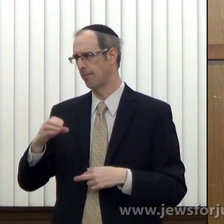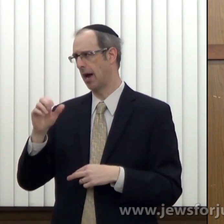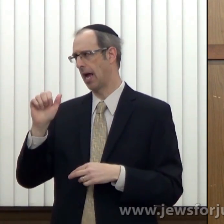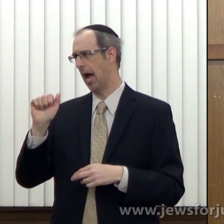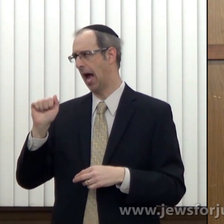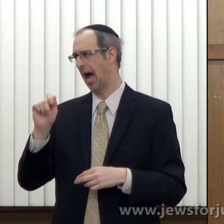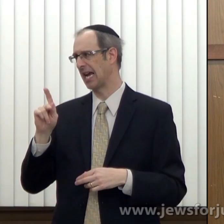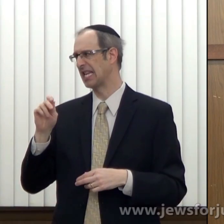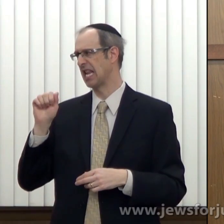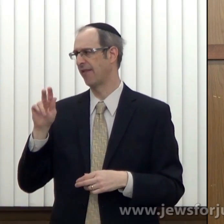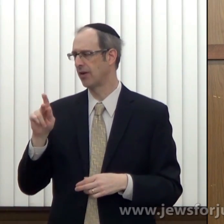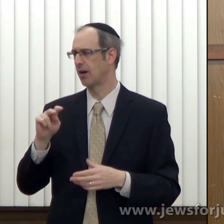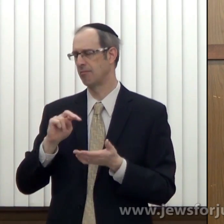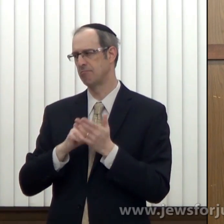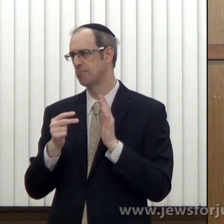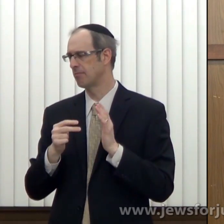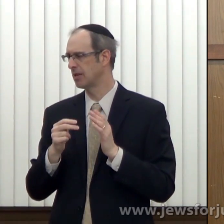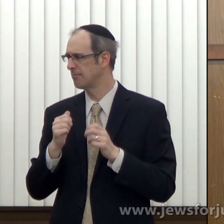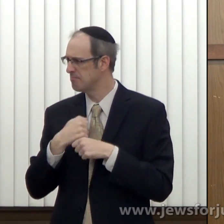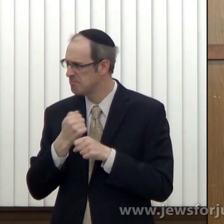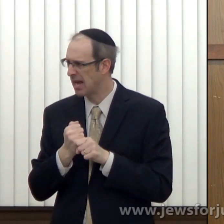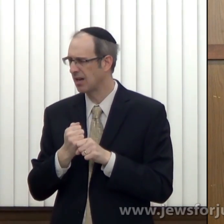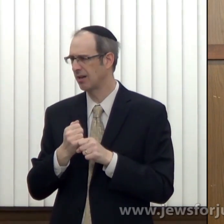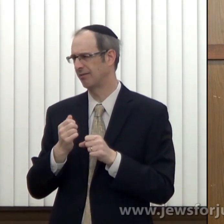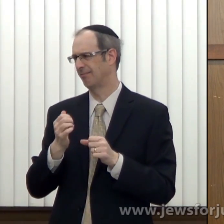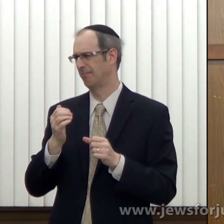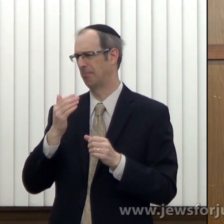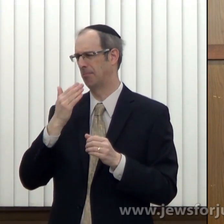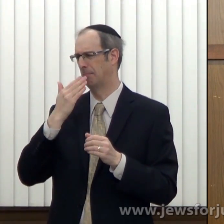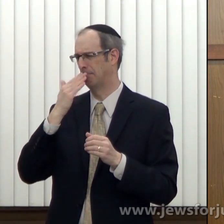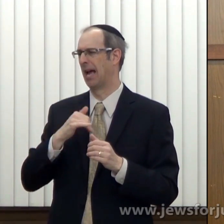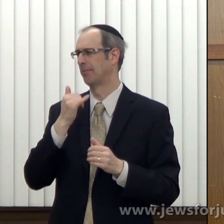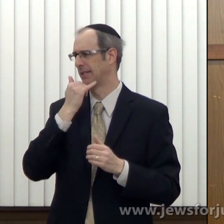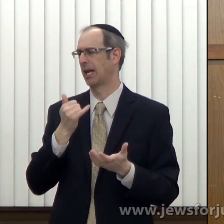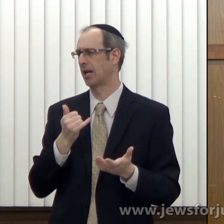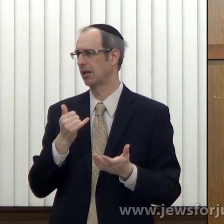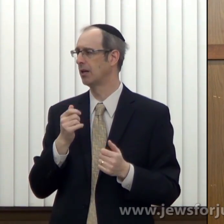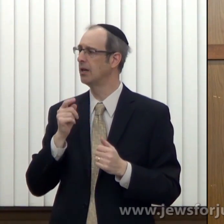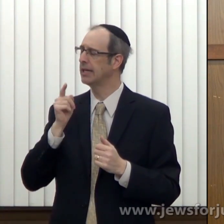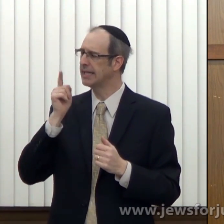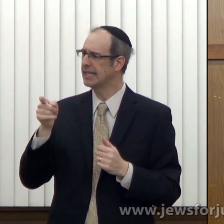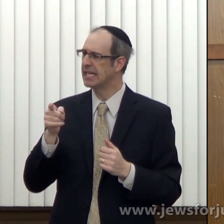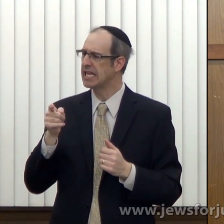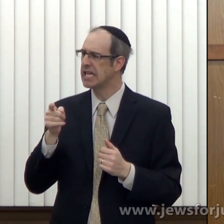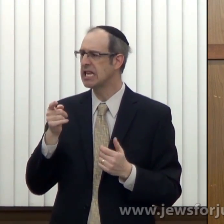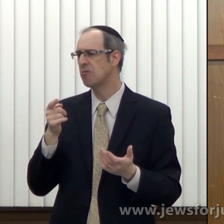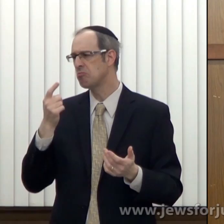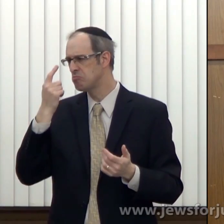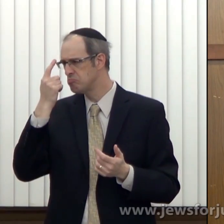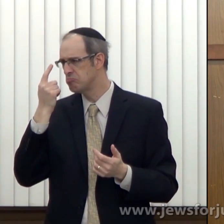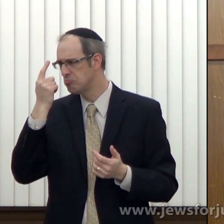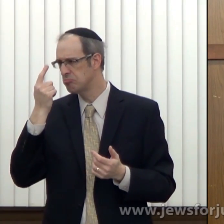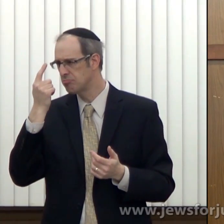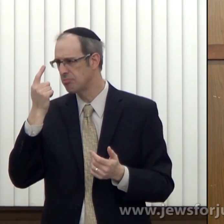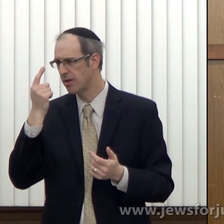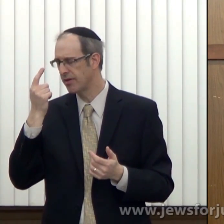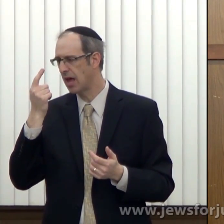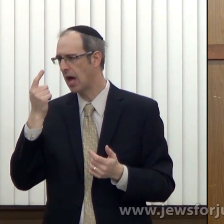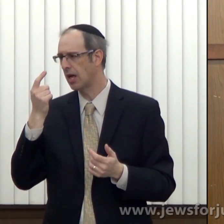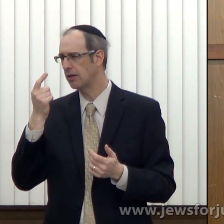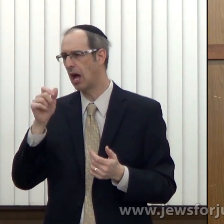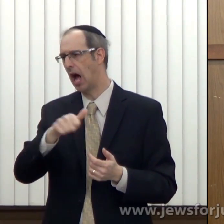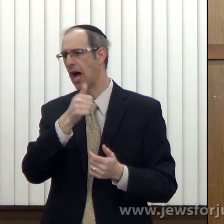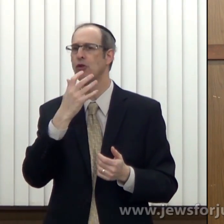make a very, very serious mistake when he assumed that Bar